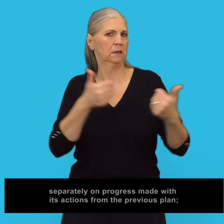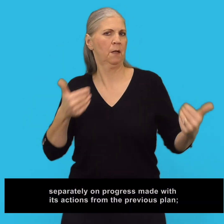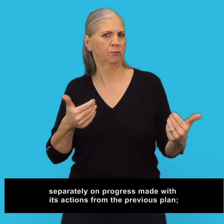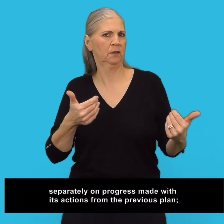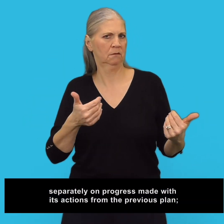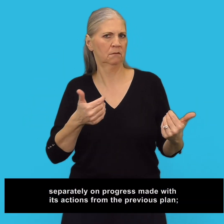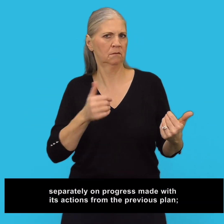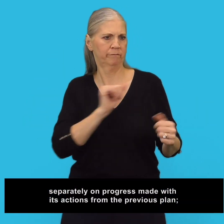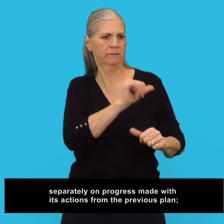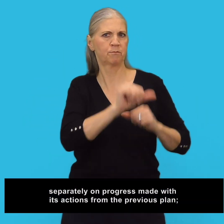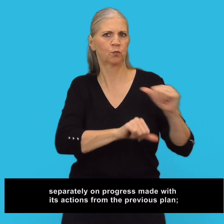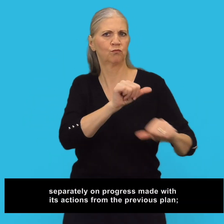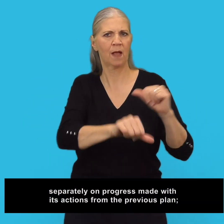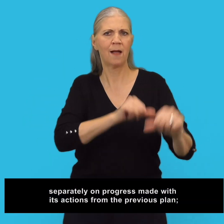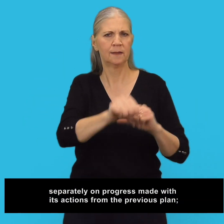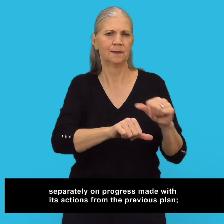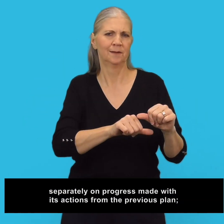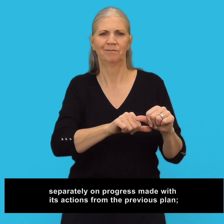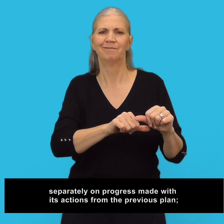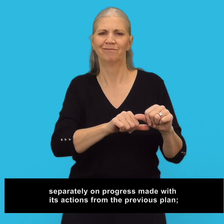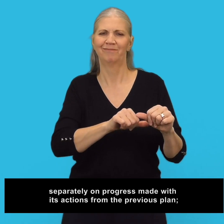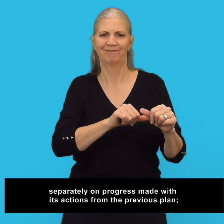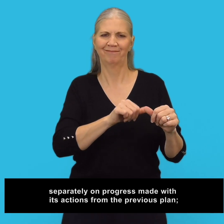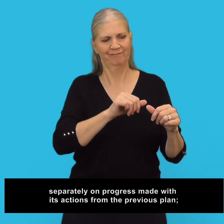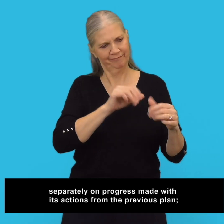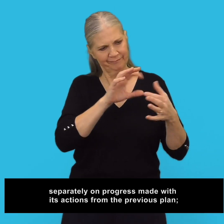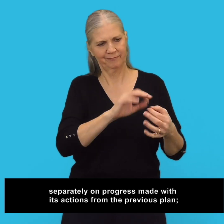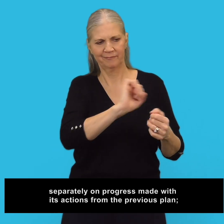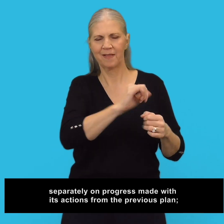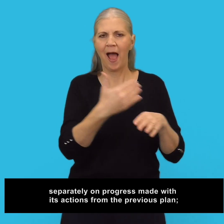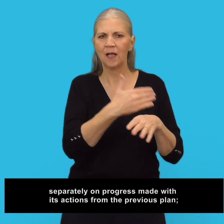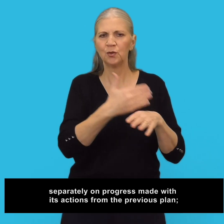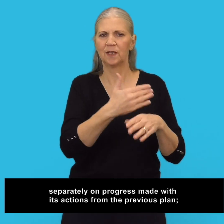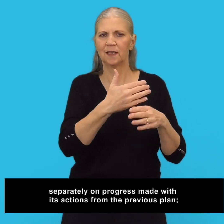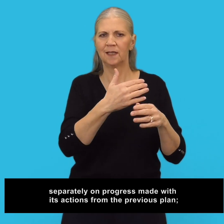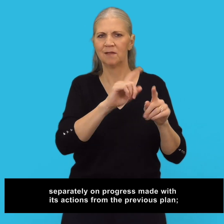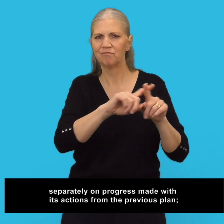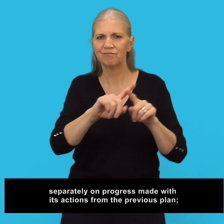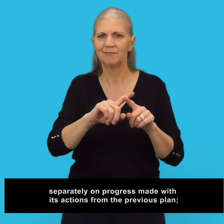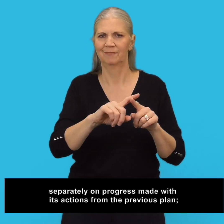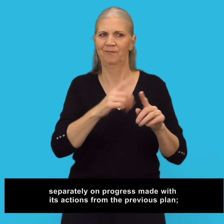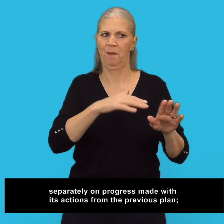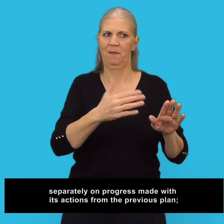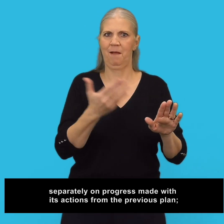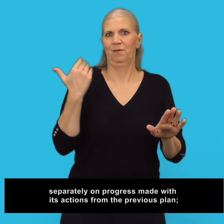reporting separately on progress made with its actions from the previous plan.